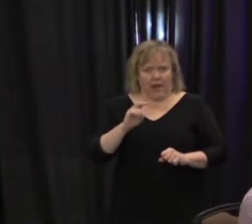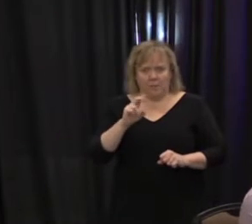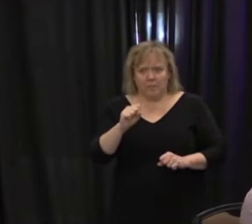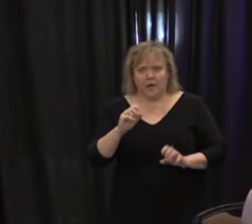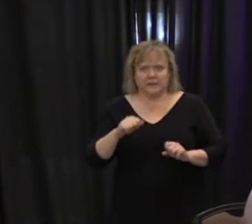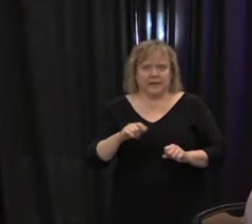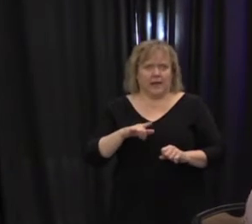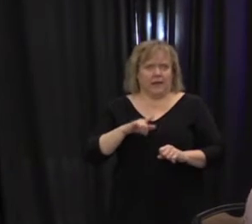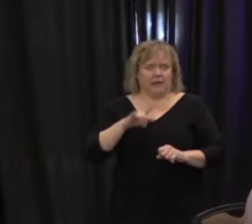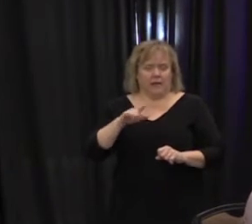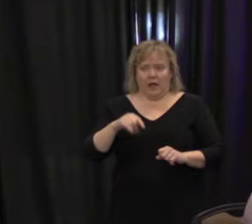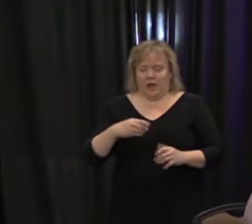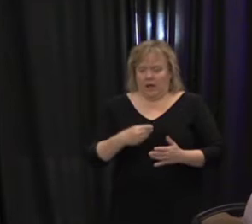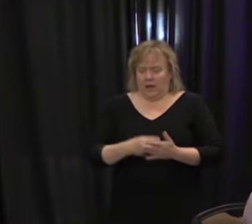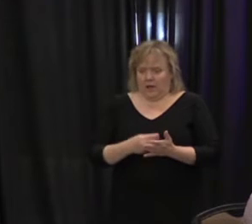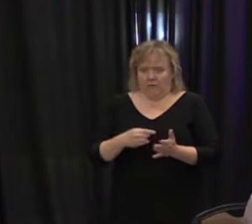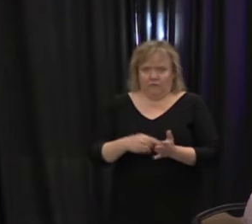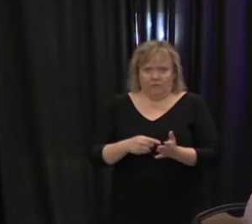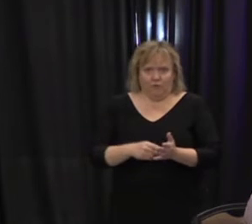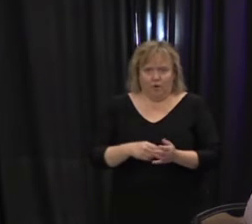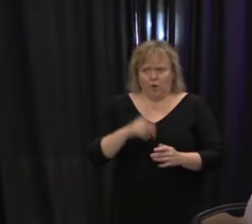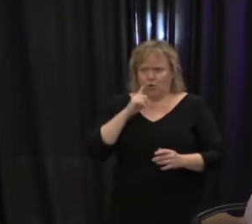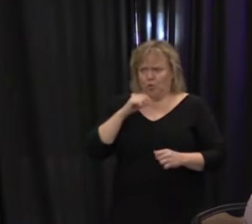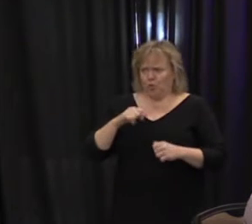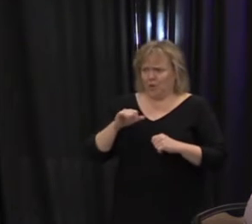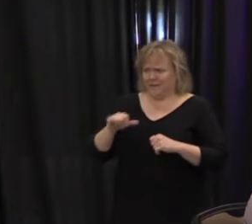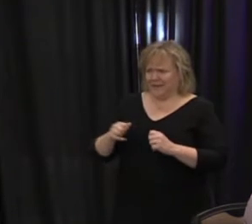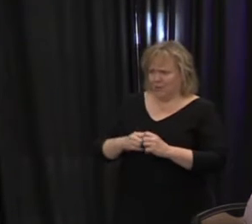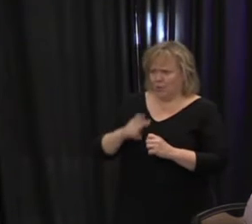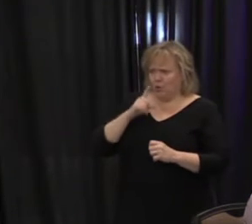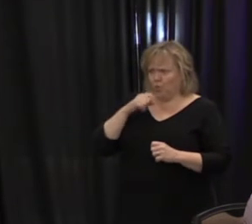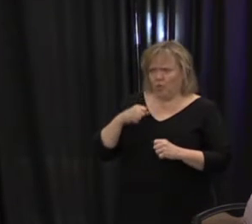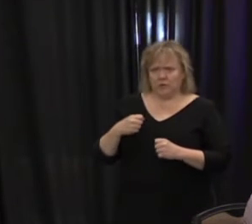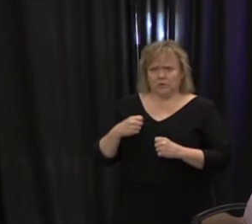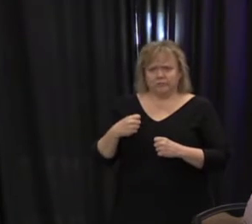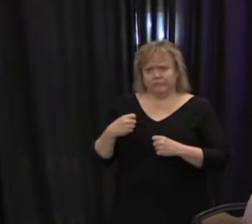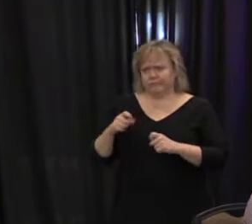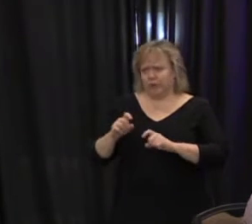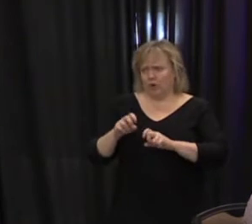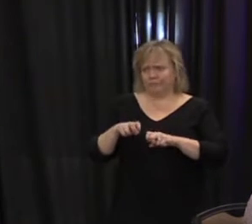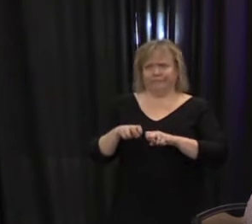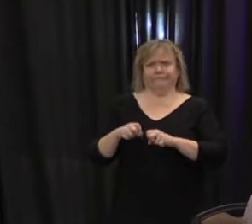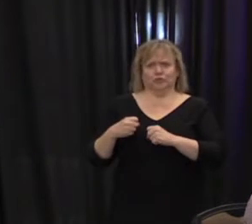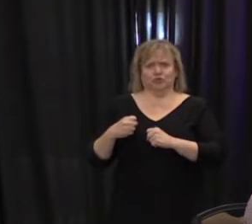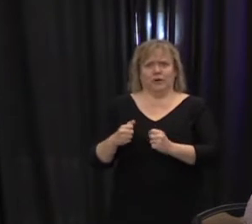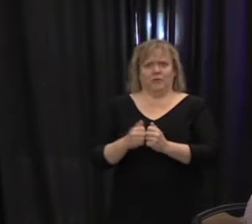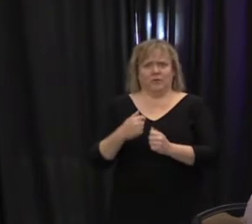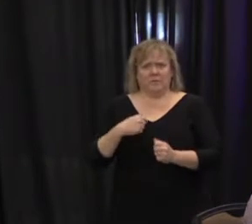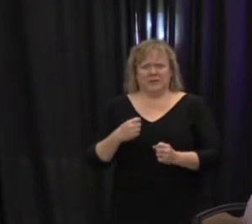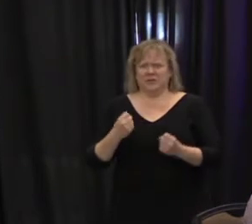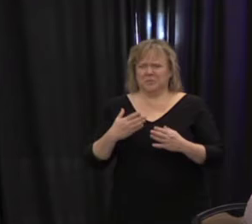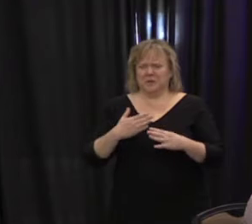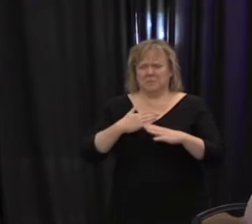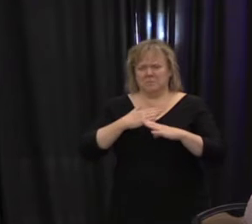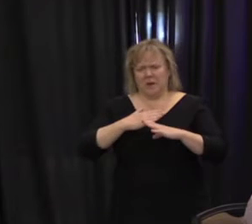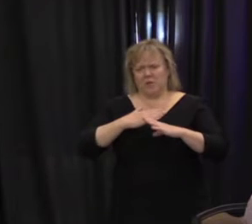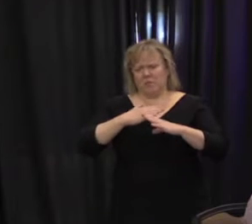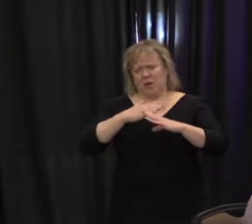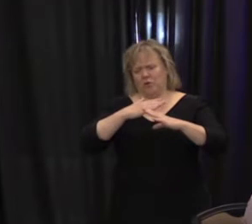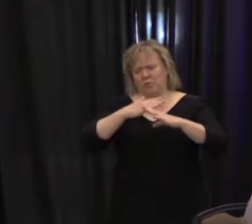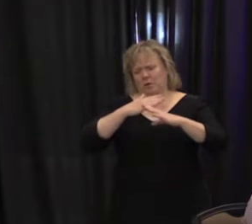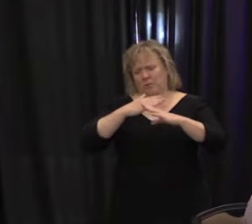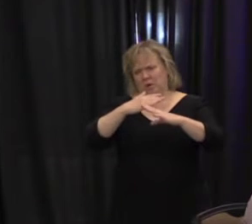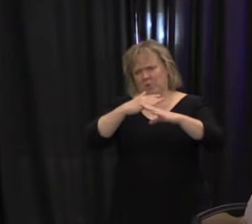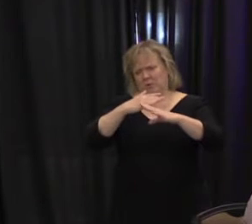I getting a plane ticket? Where am I going to stay? Who am I going to stay with? Who's driving with me? I mean, there's so many barriers to just accessing care in addition to